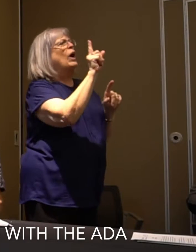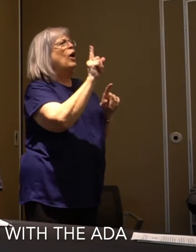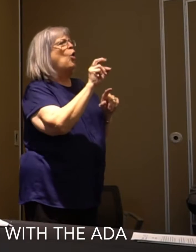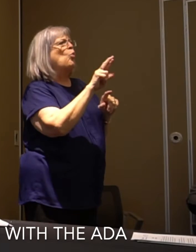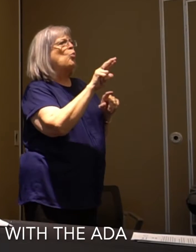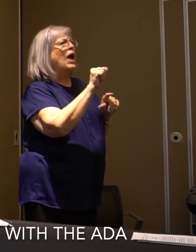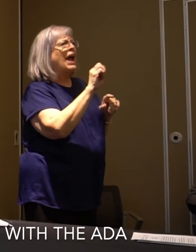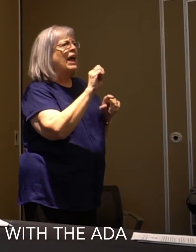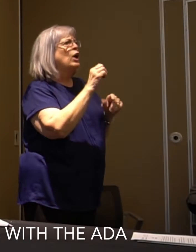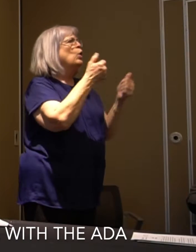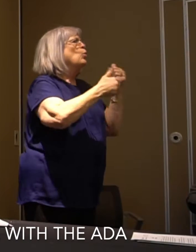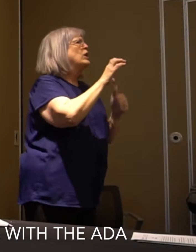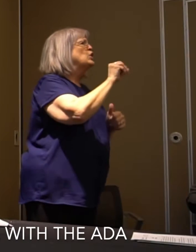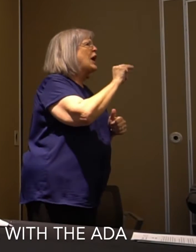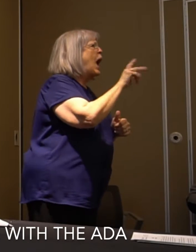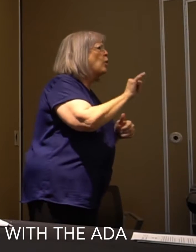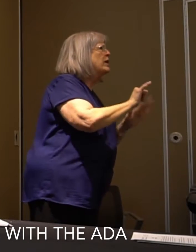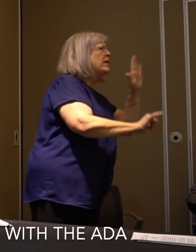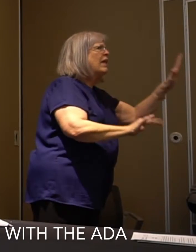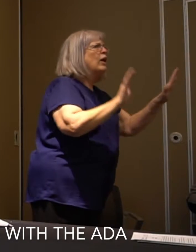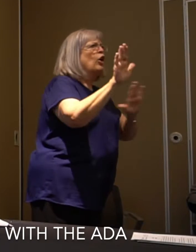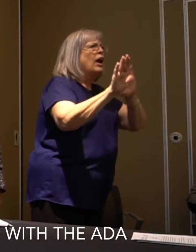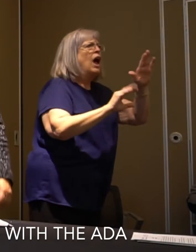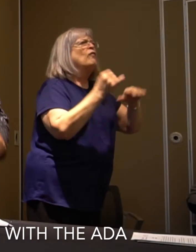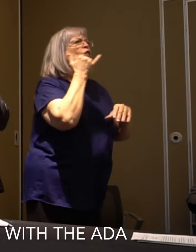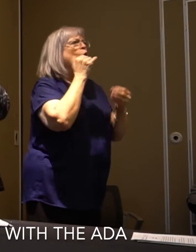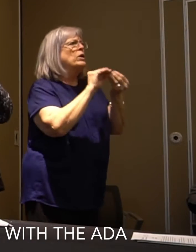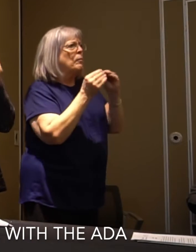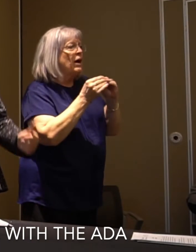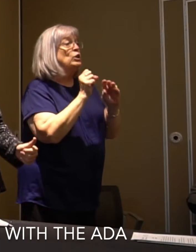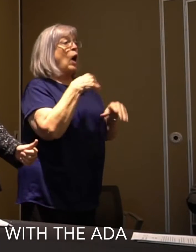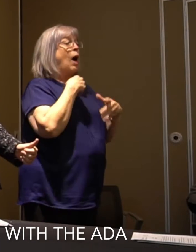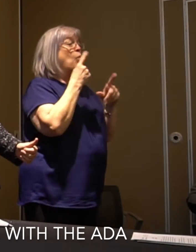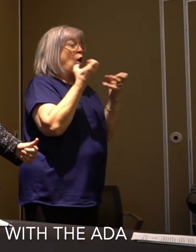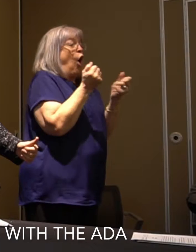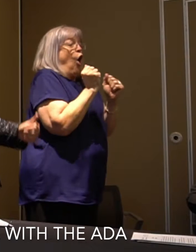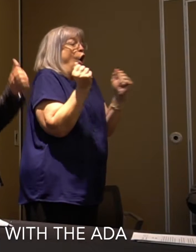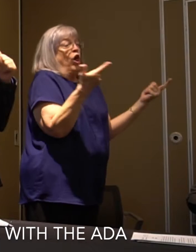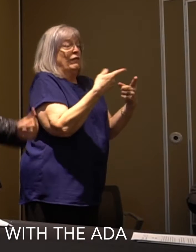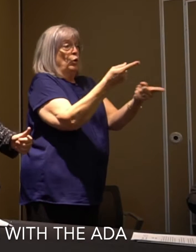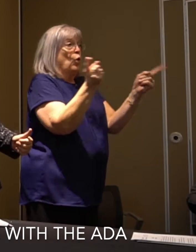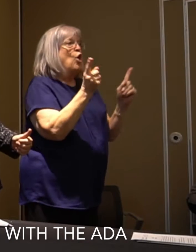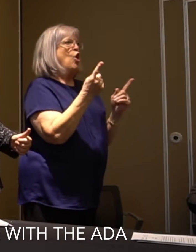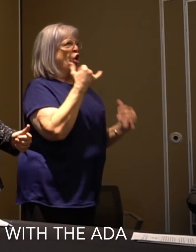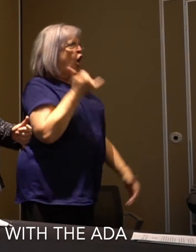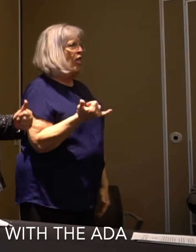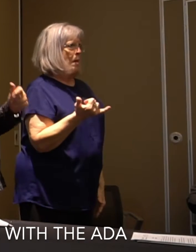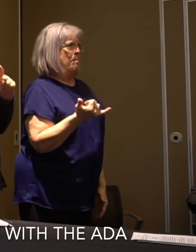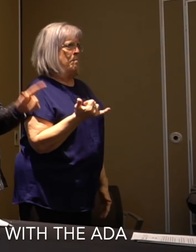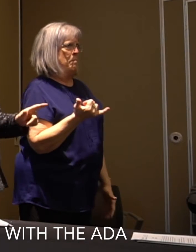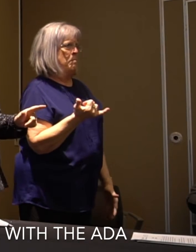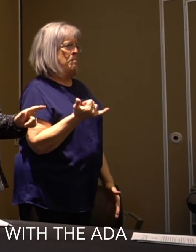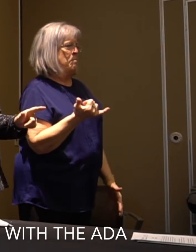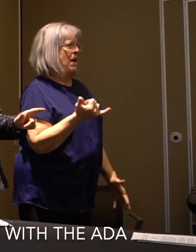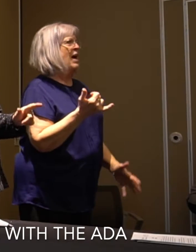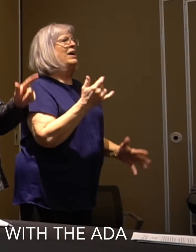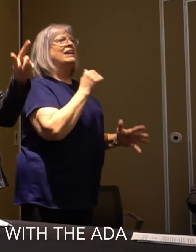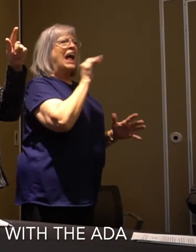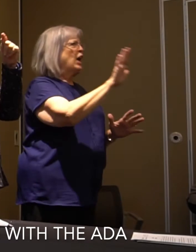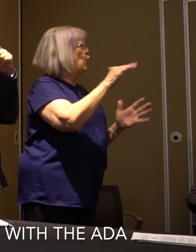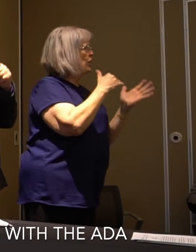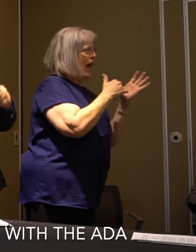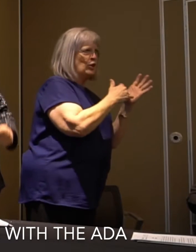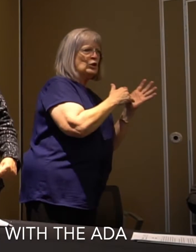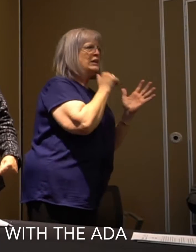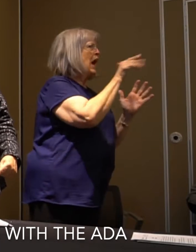the counties that they serve, and the phone number. And I'm asking every one of you to call them, not your provider,